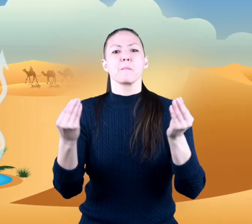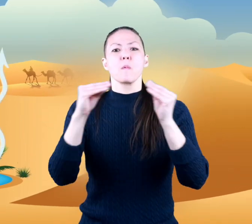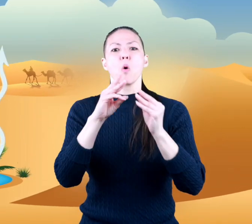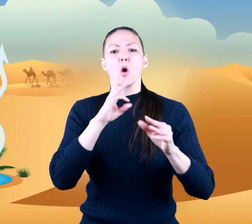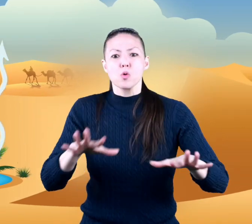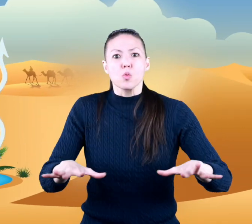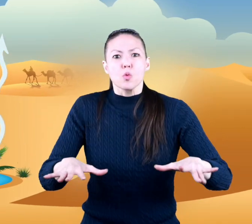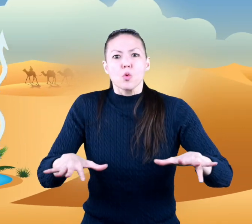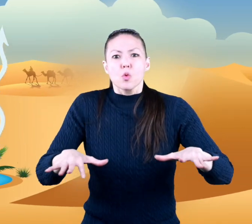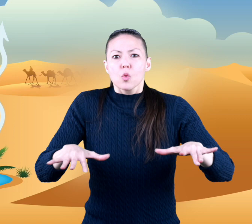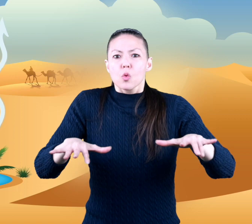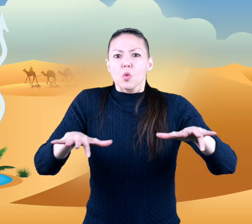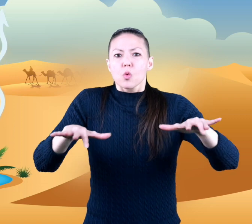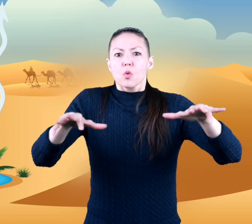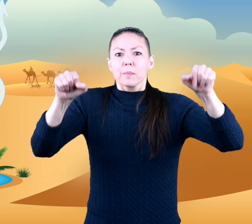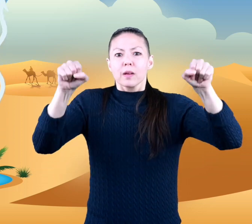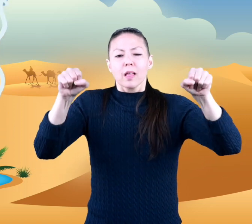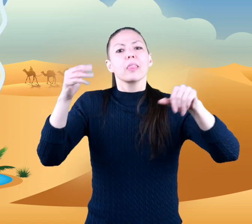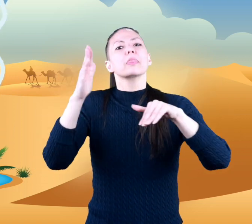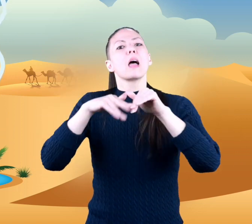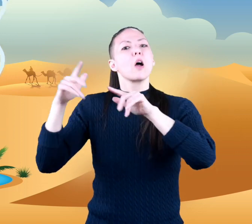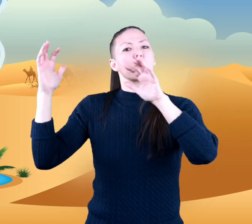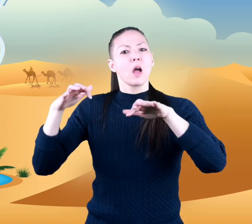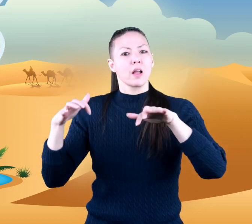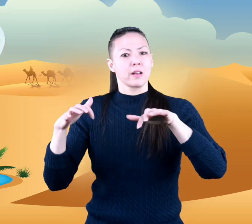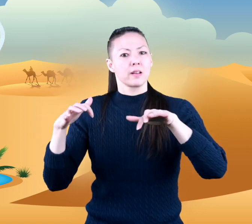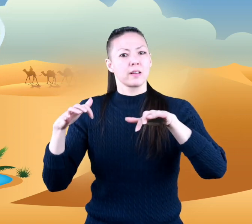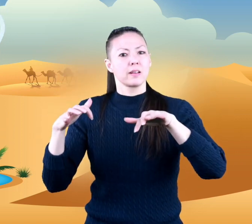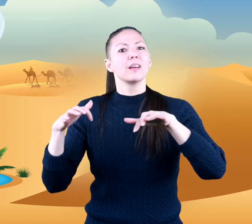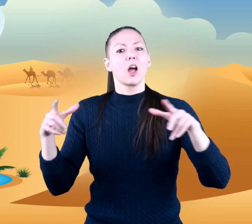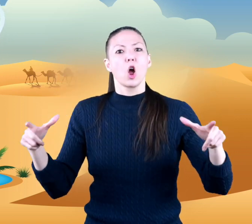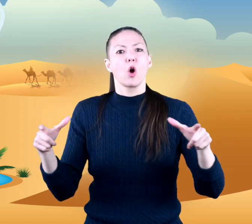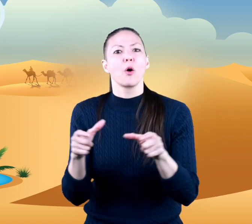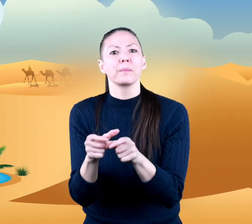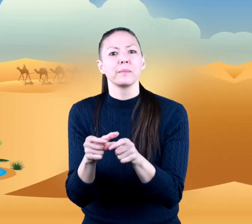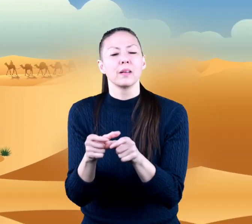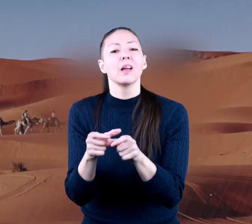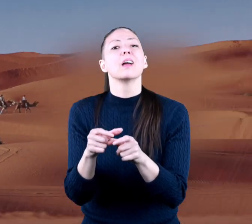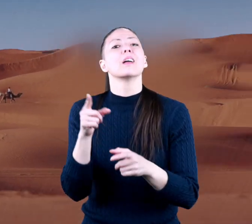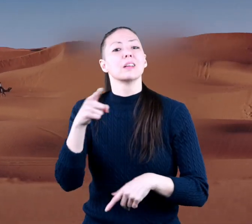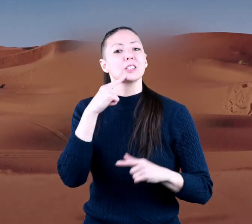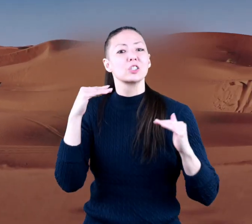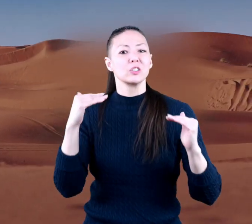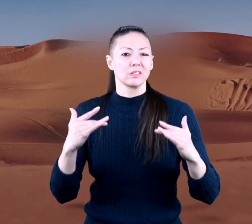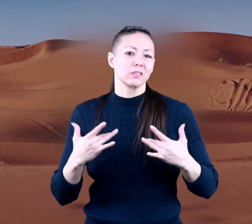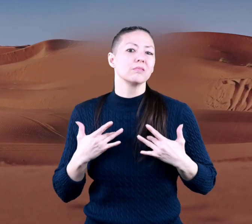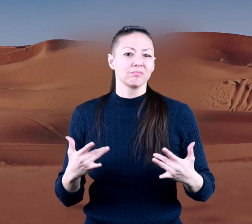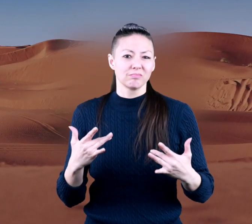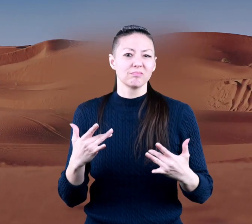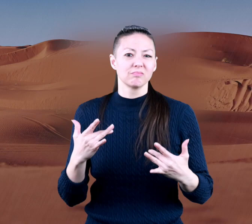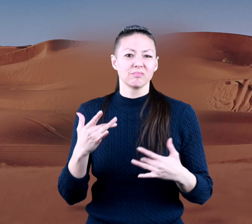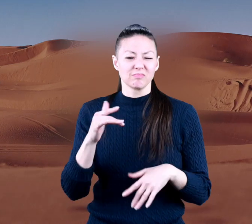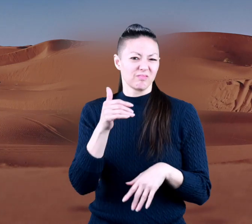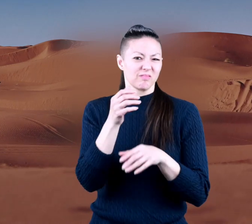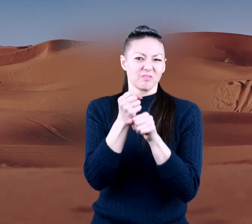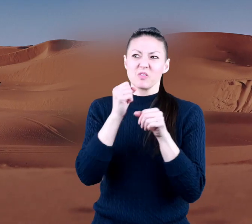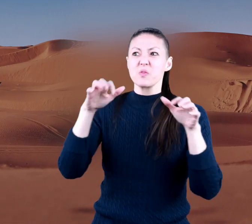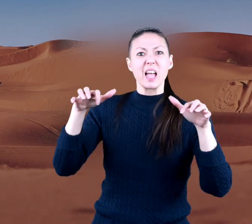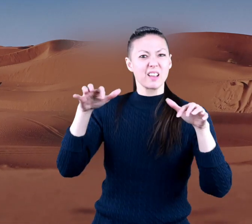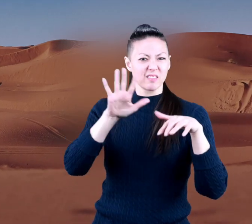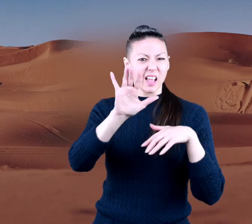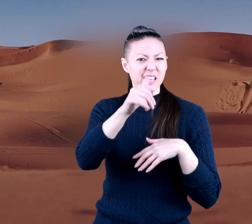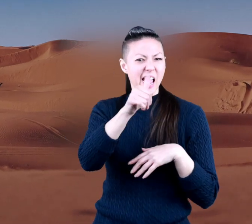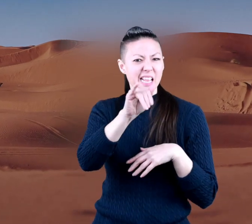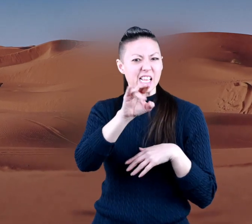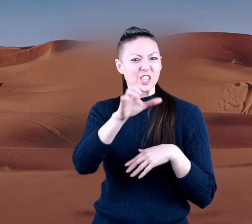meaning that there is more water evaporating than falling from the sky. Deserts typically receive less than 10